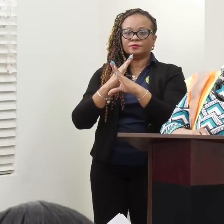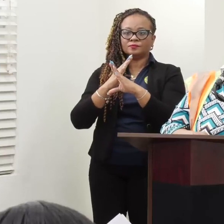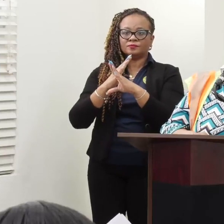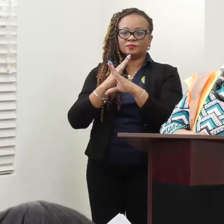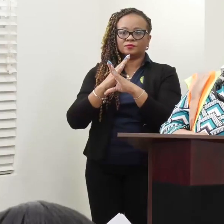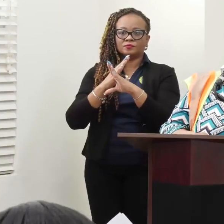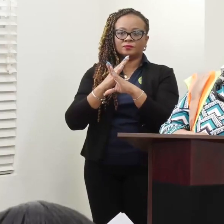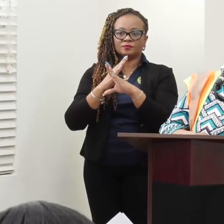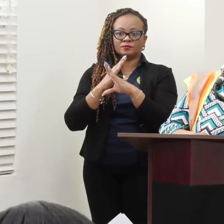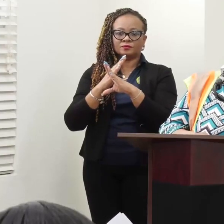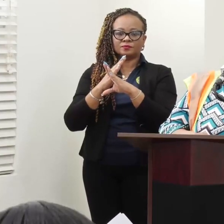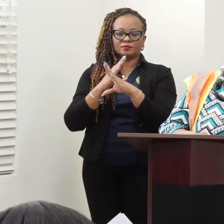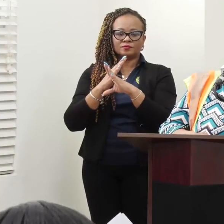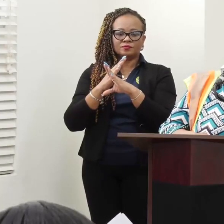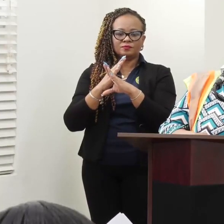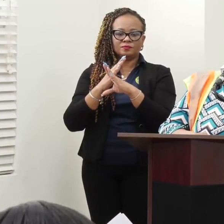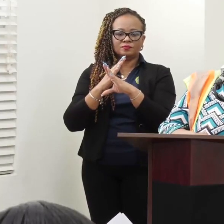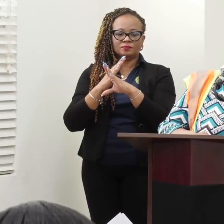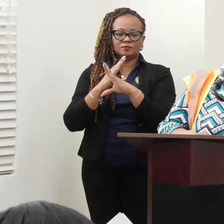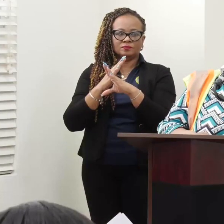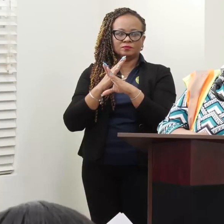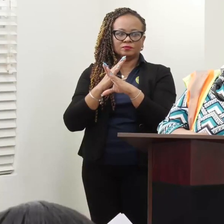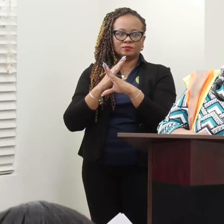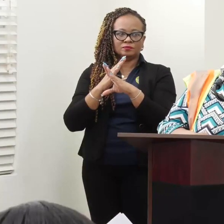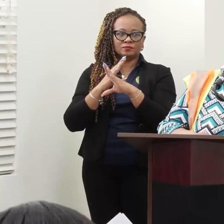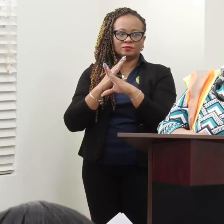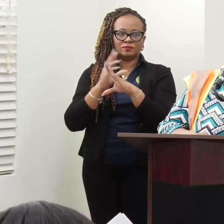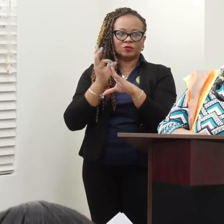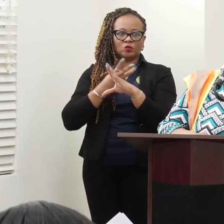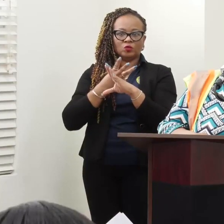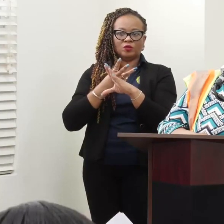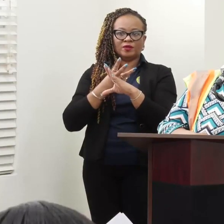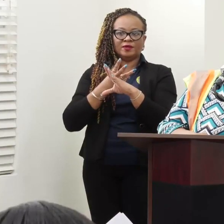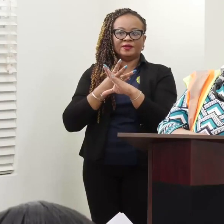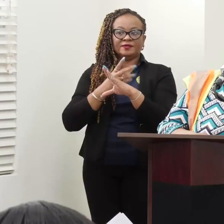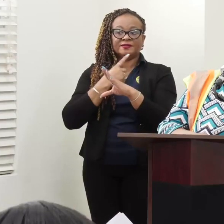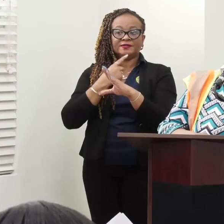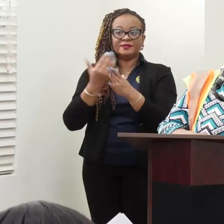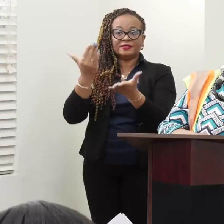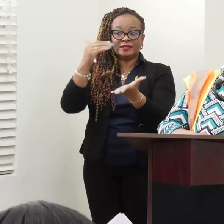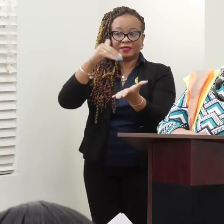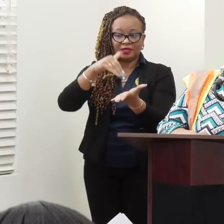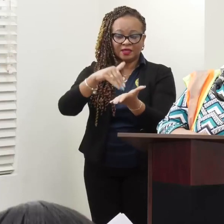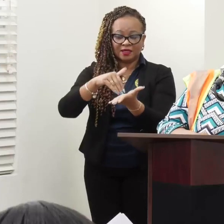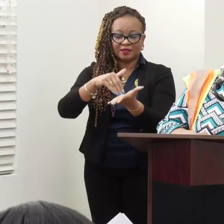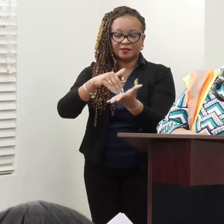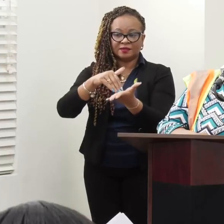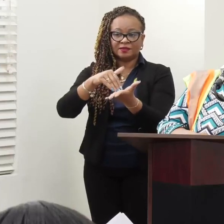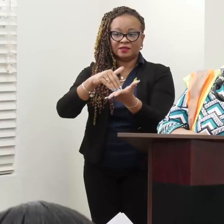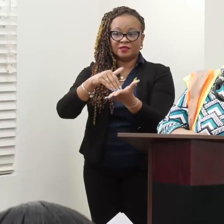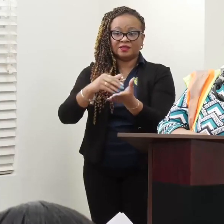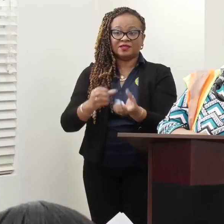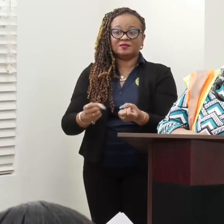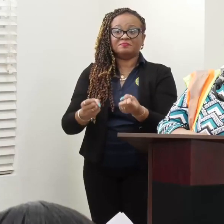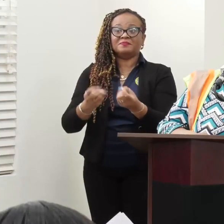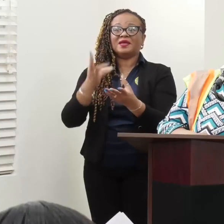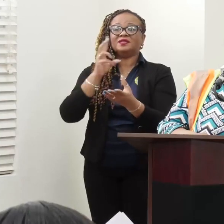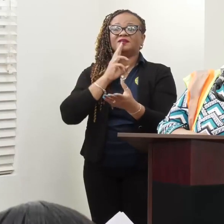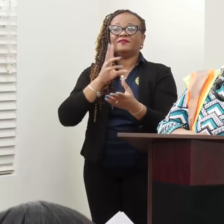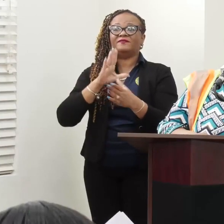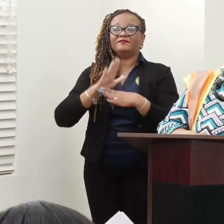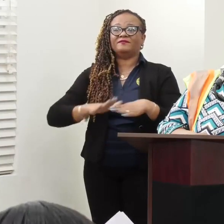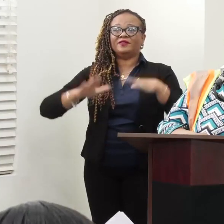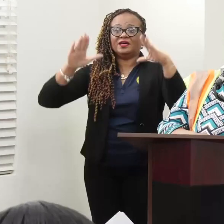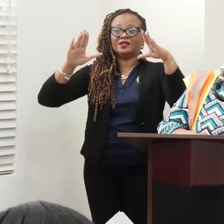l'area avec un pile bruit. We emphasize again that there's major flooding on